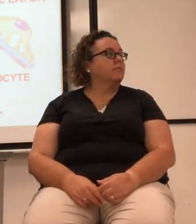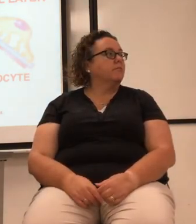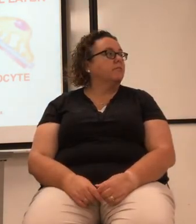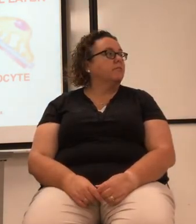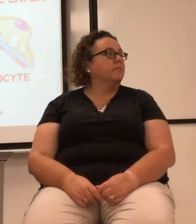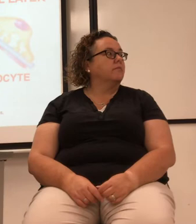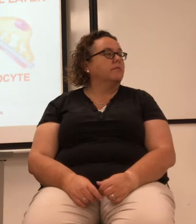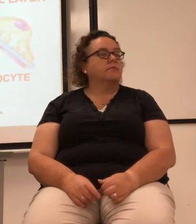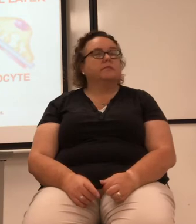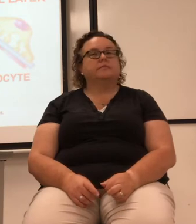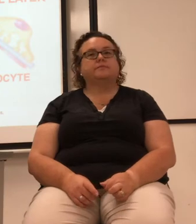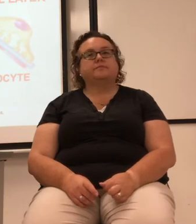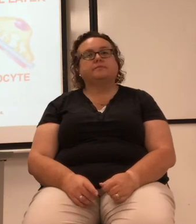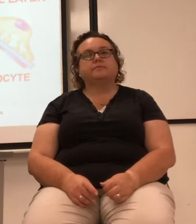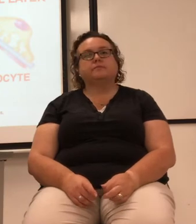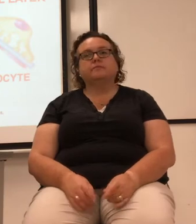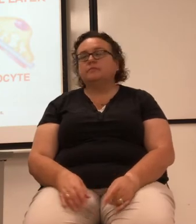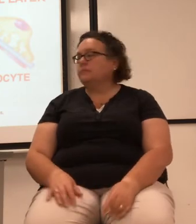Bowman's capsule.